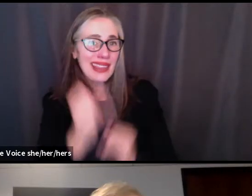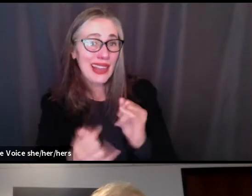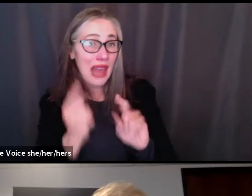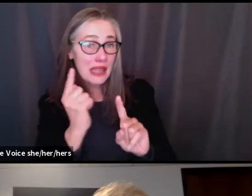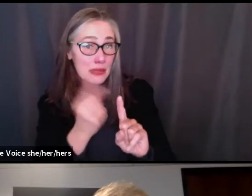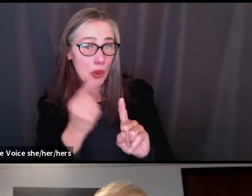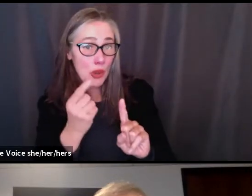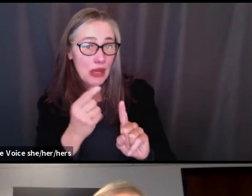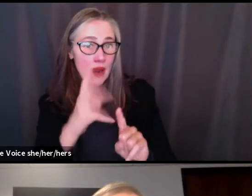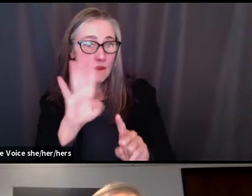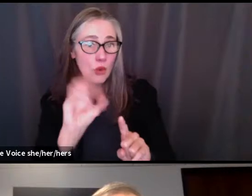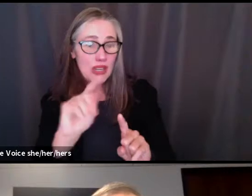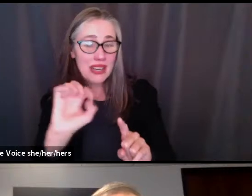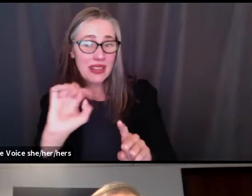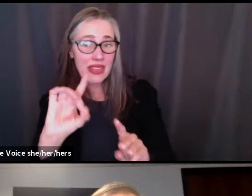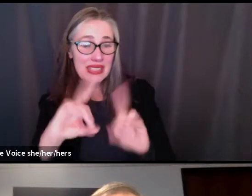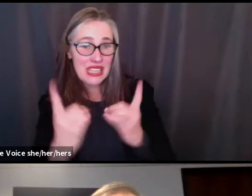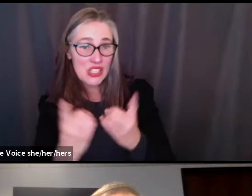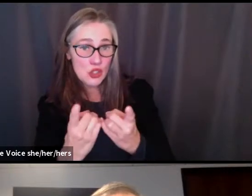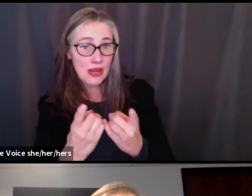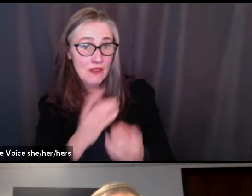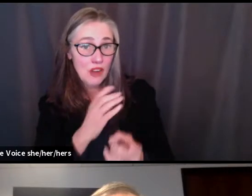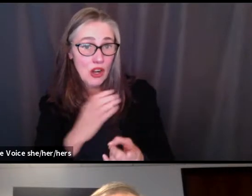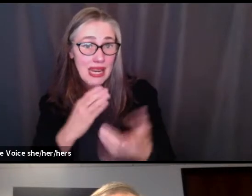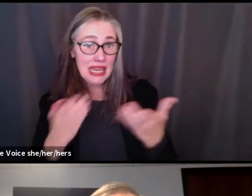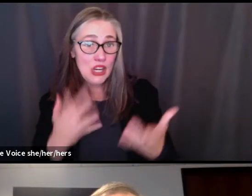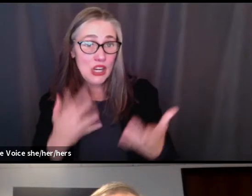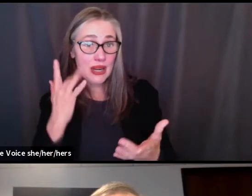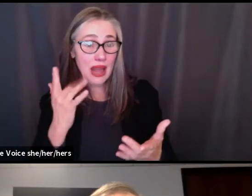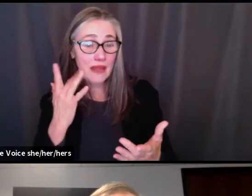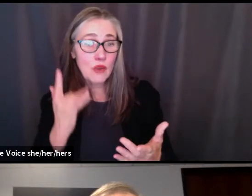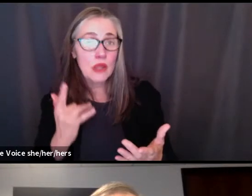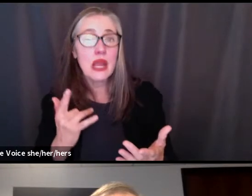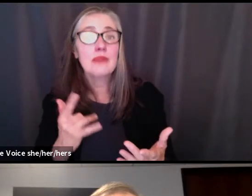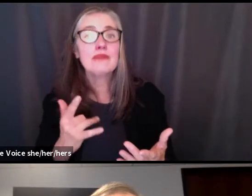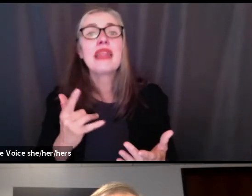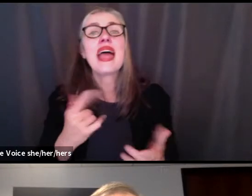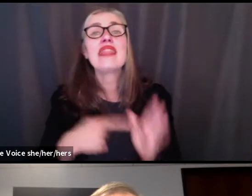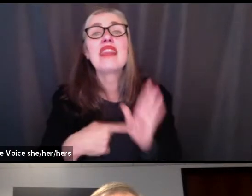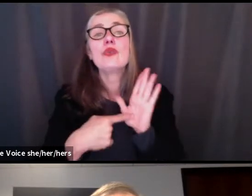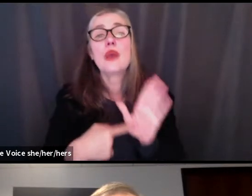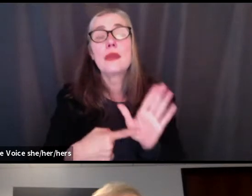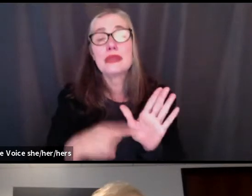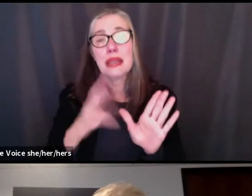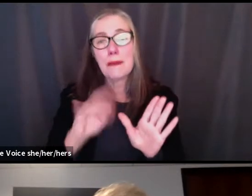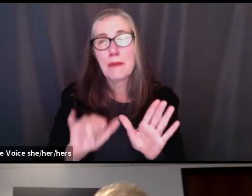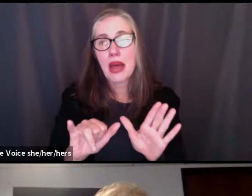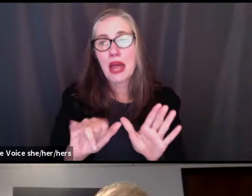40th district, congressional district here in California. That is represented by